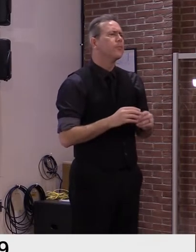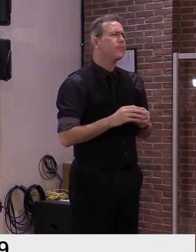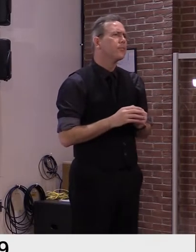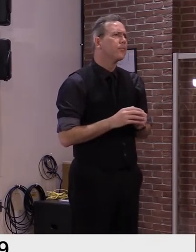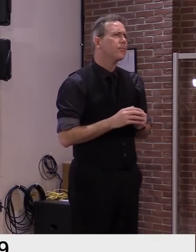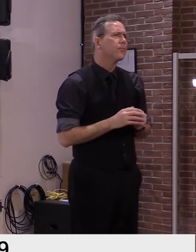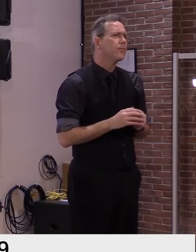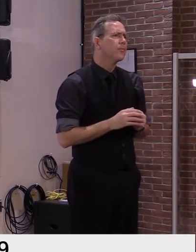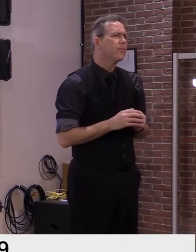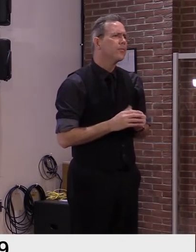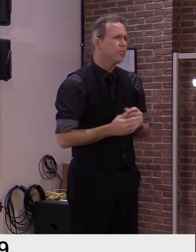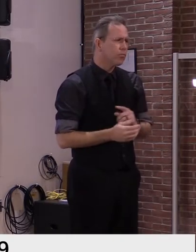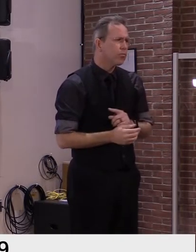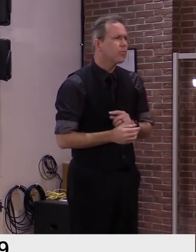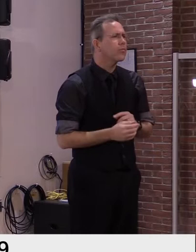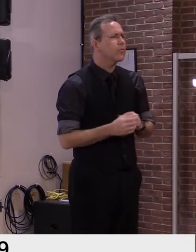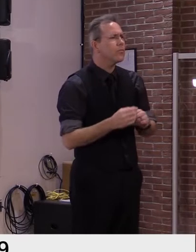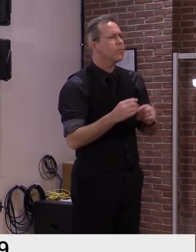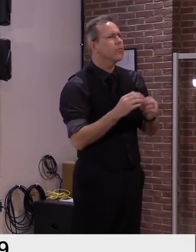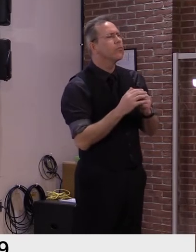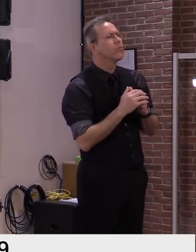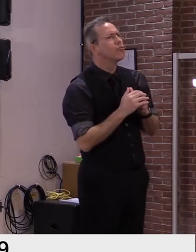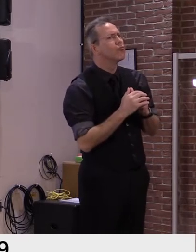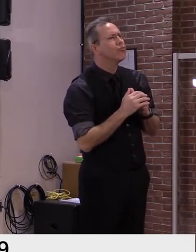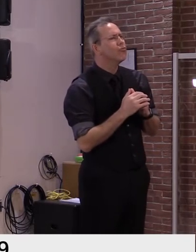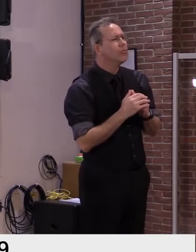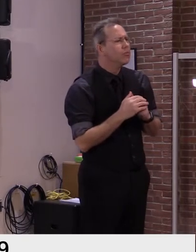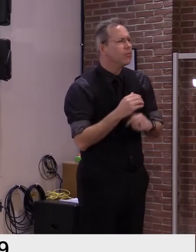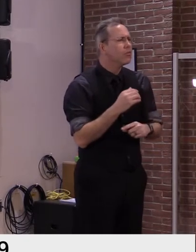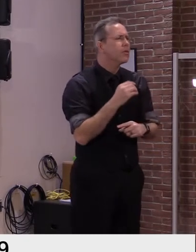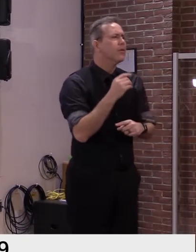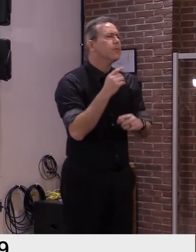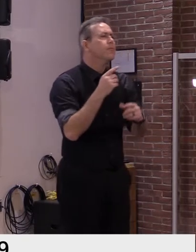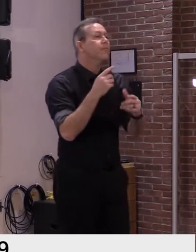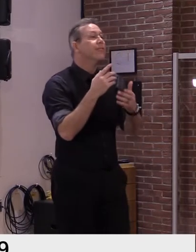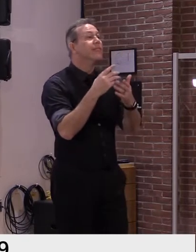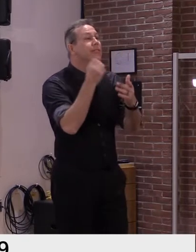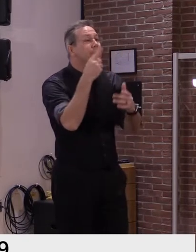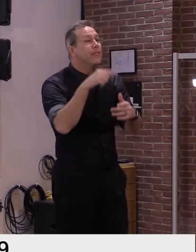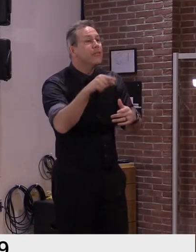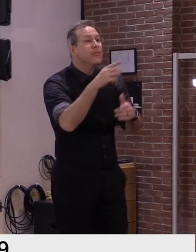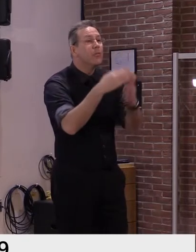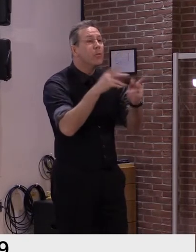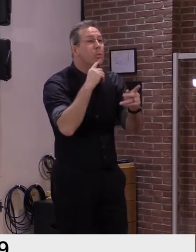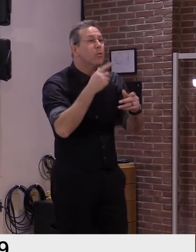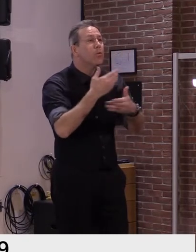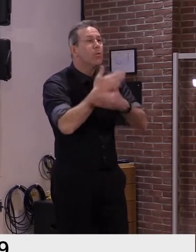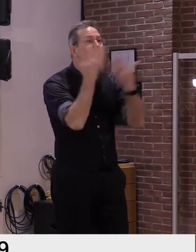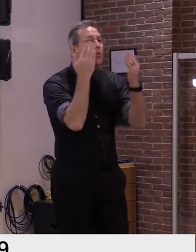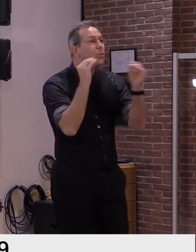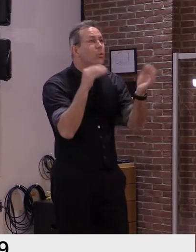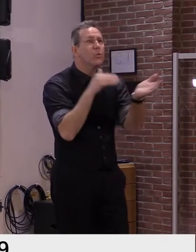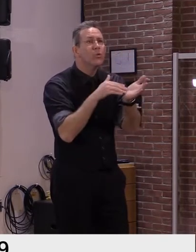We may also reach out to people who don't have a provider to offer a connection to care.